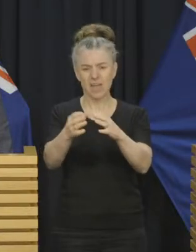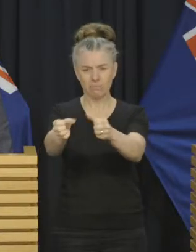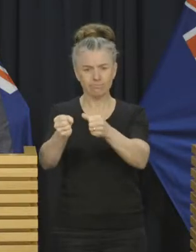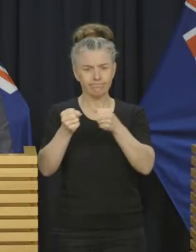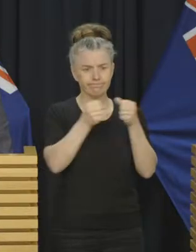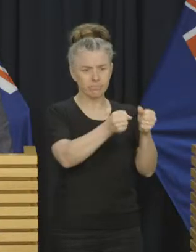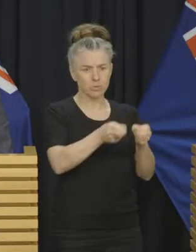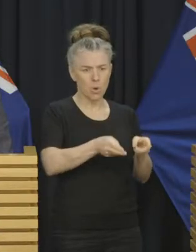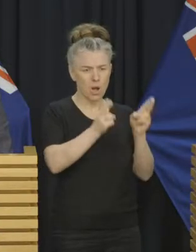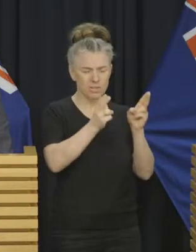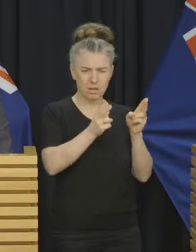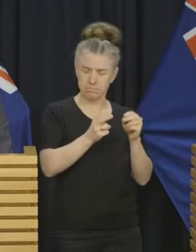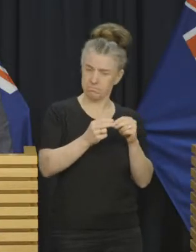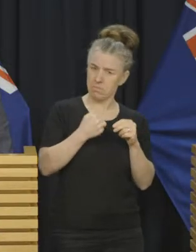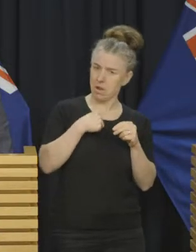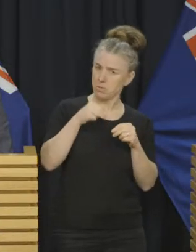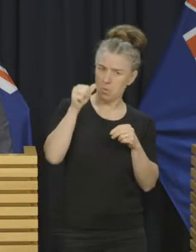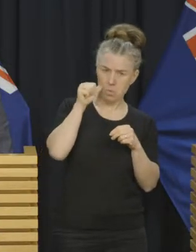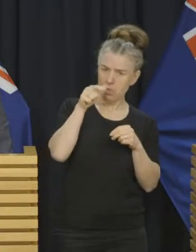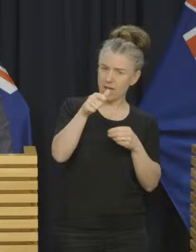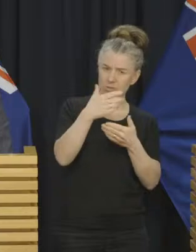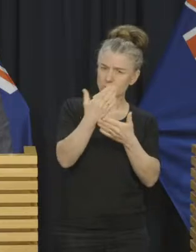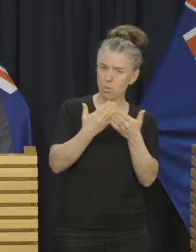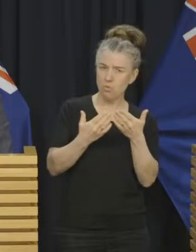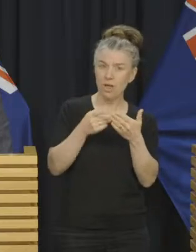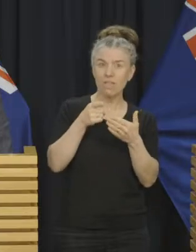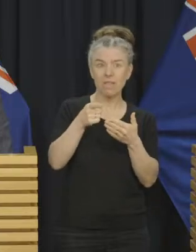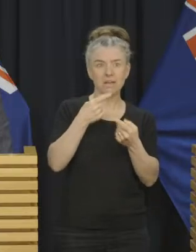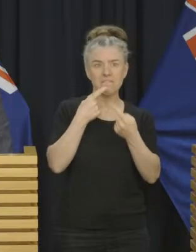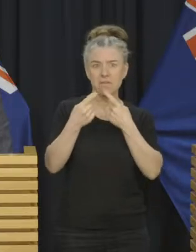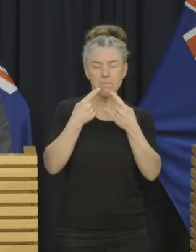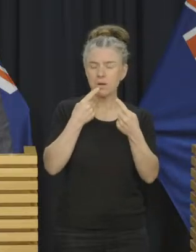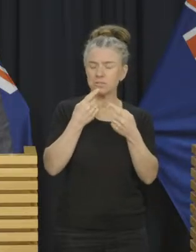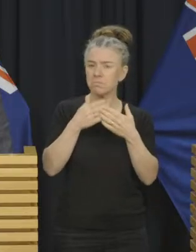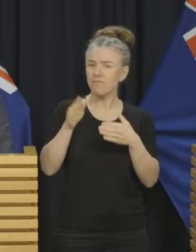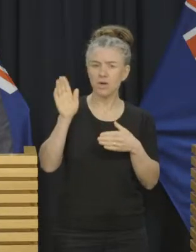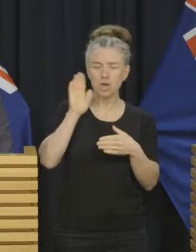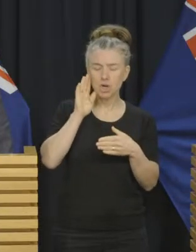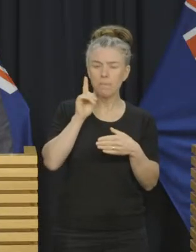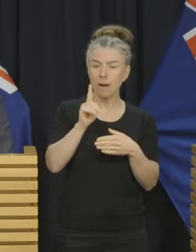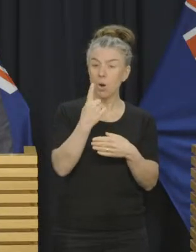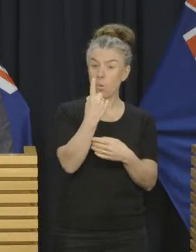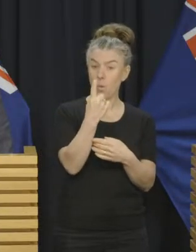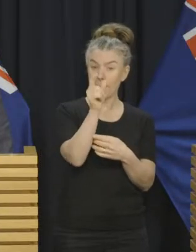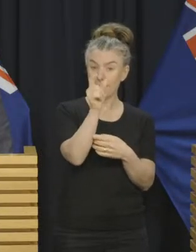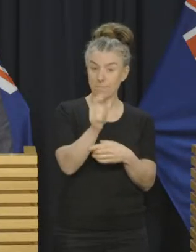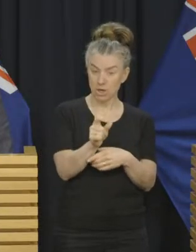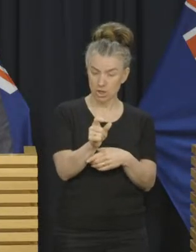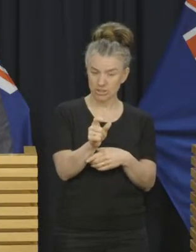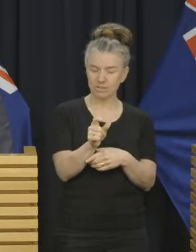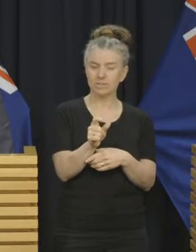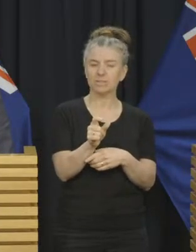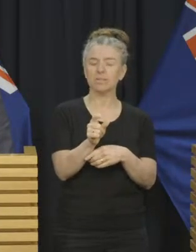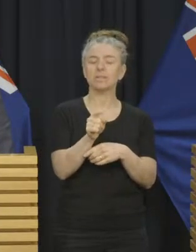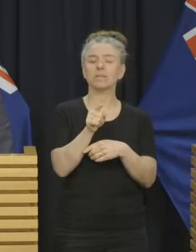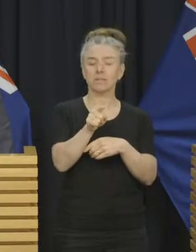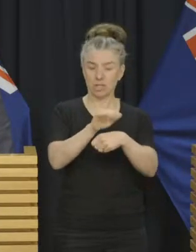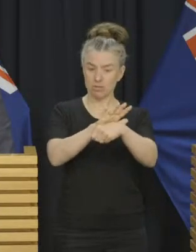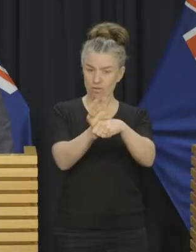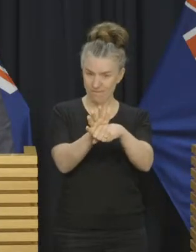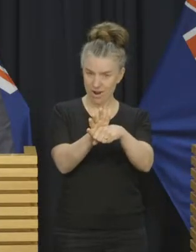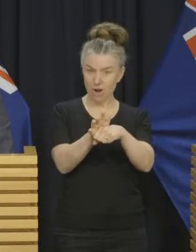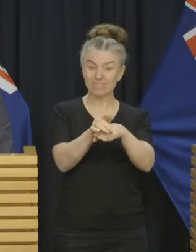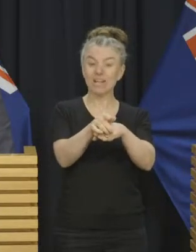So I don't know that specific report. We did have one person who had been a case in managed